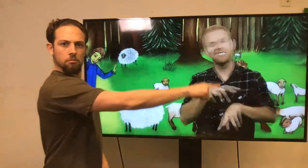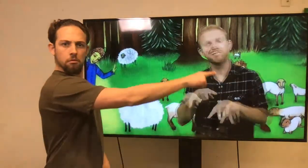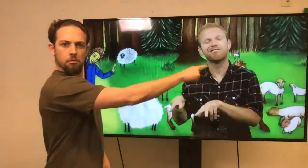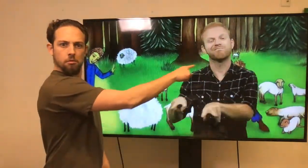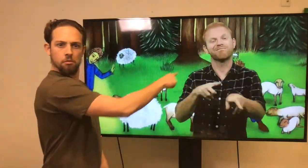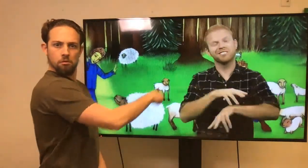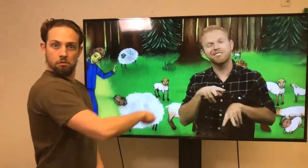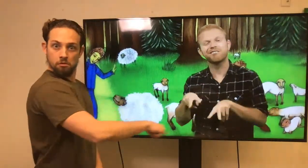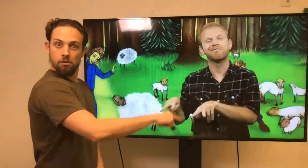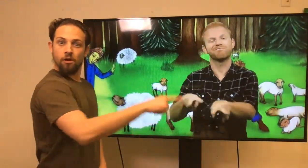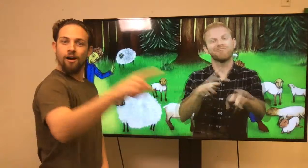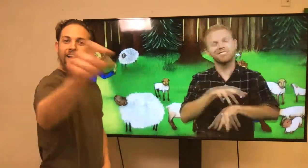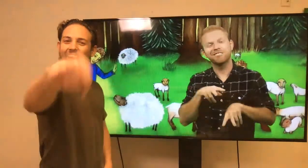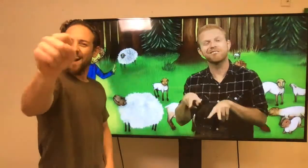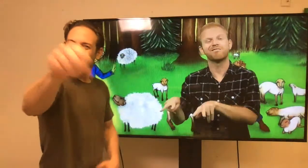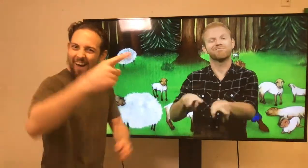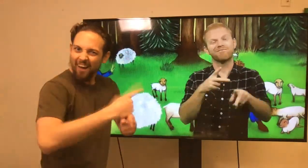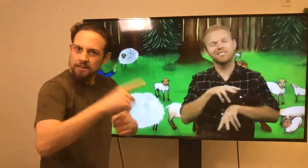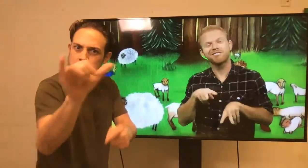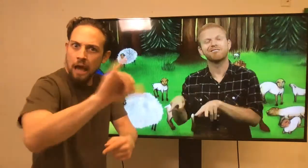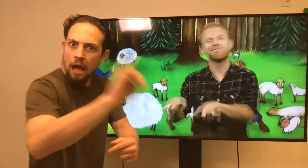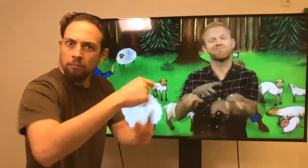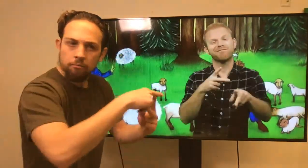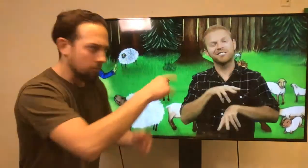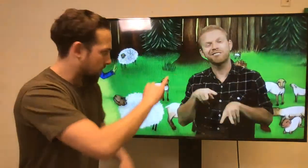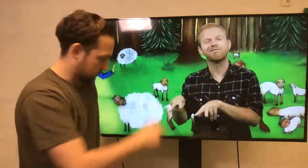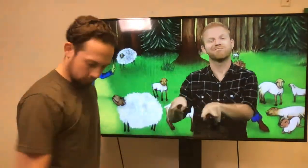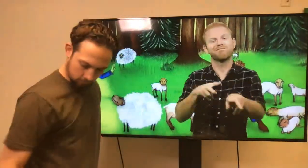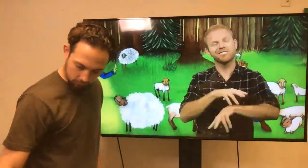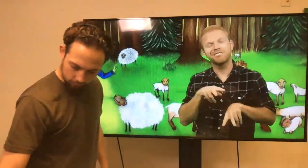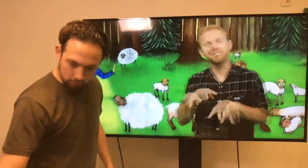If you watch him, he's moving in a circular motion side to side.